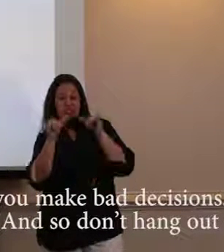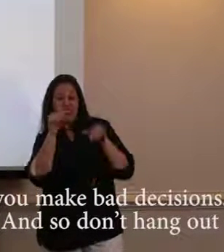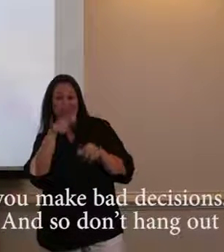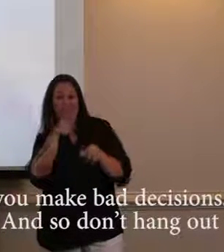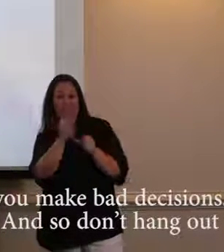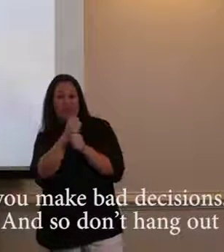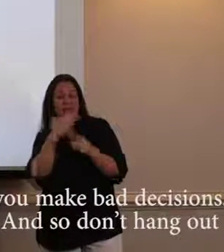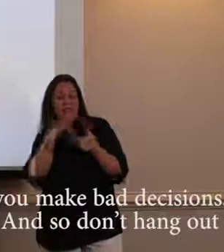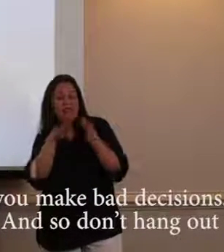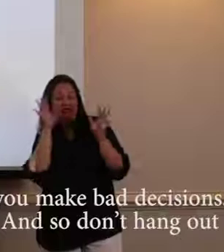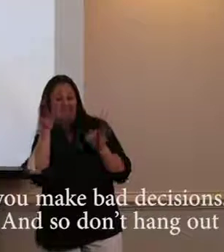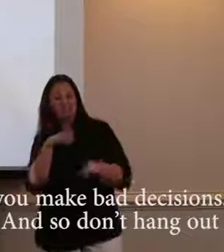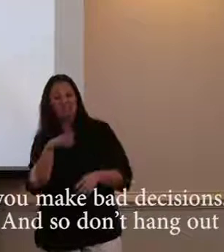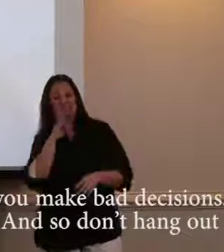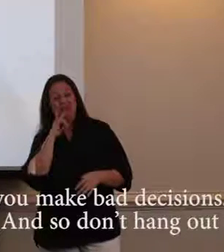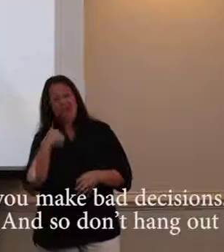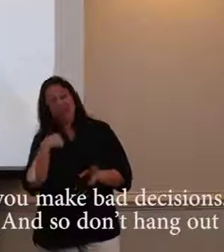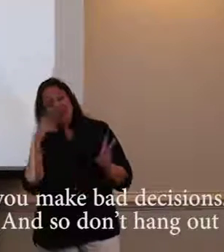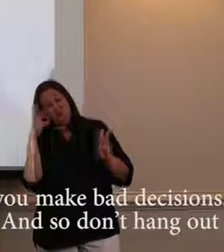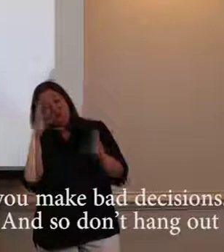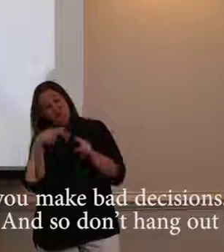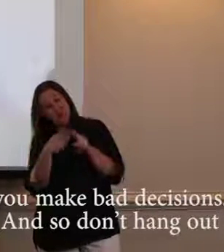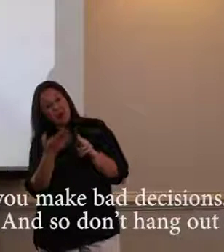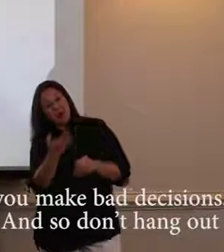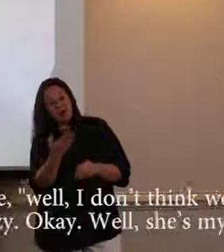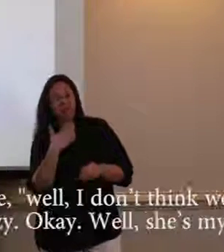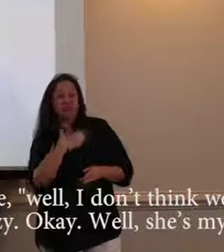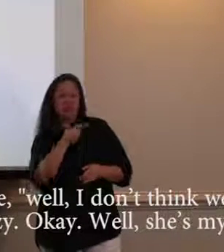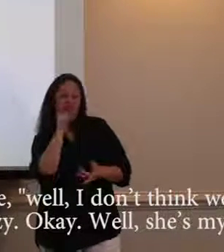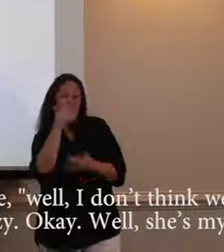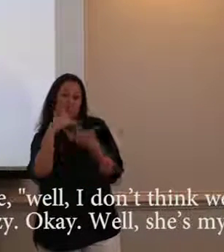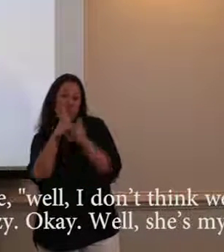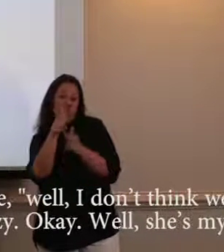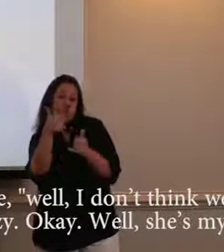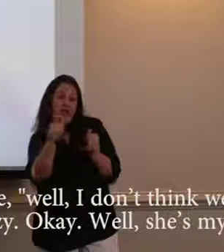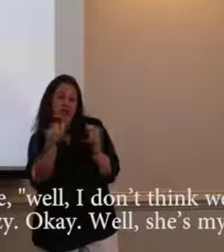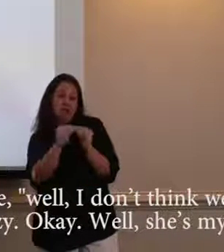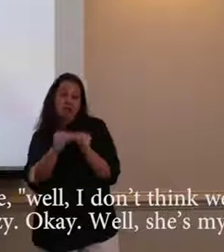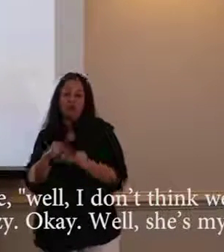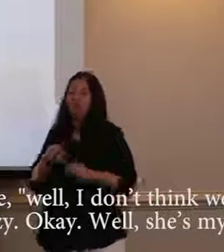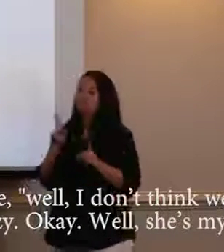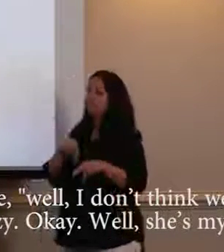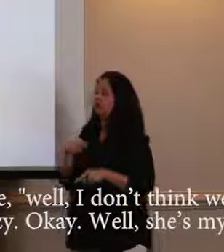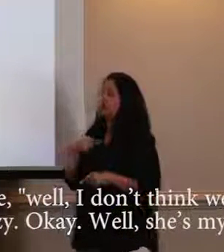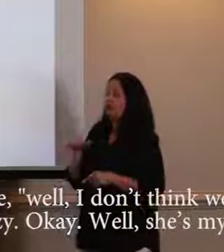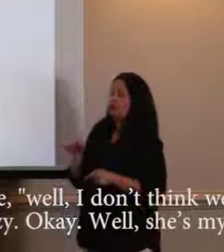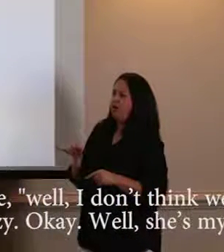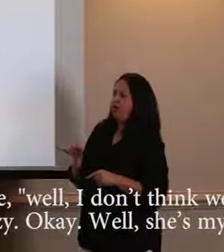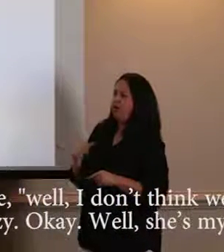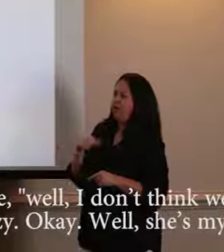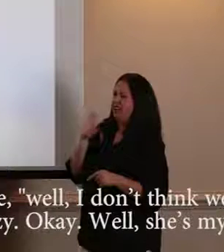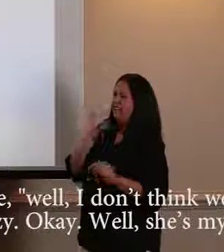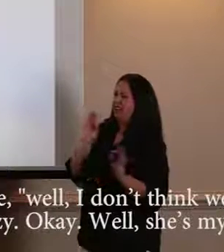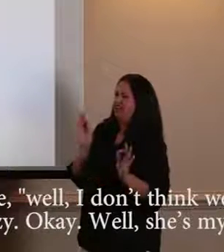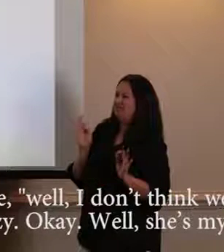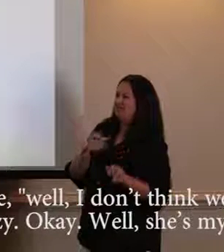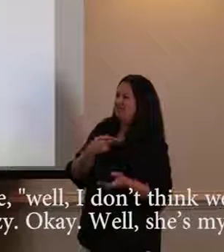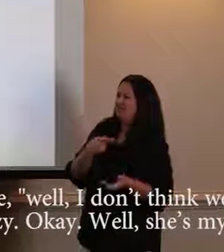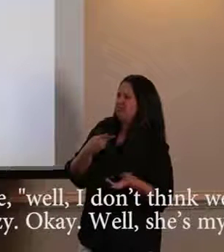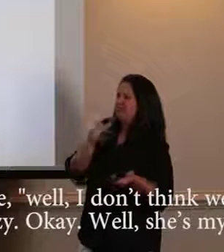so I just really worry about you, and so don't hang out with her anymore. And you're like, well, I don't think we were doing anything that crazy. Okay, well, she's